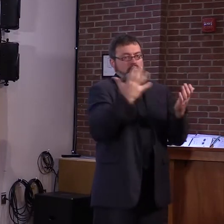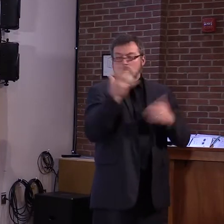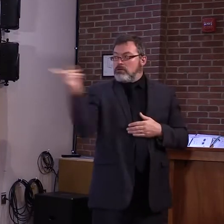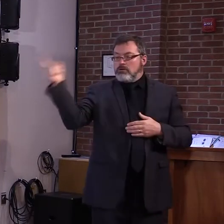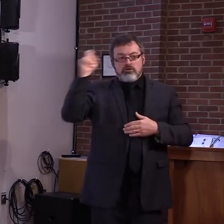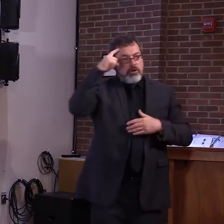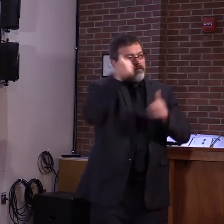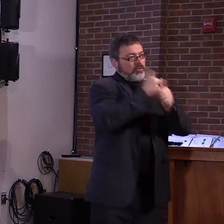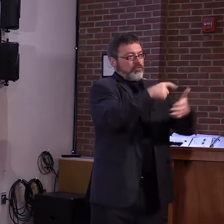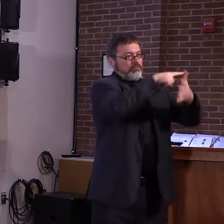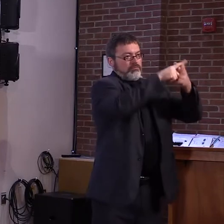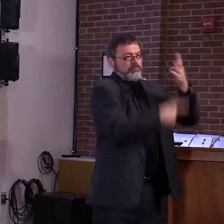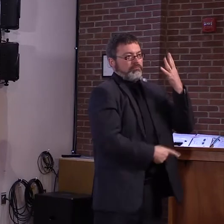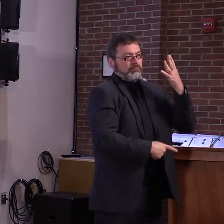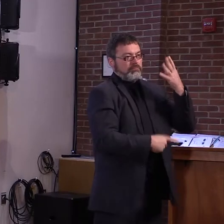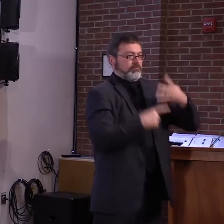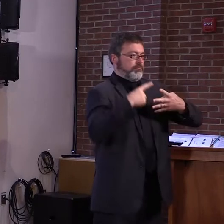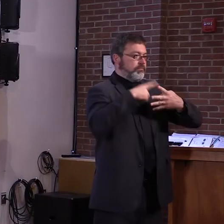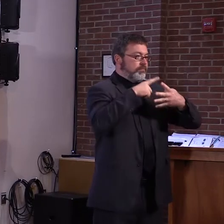start.